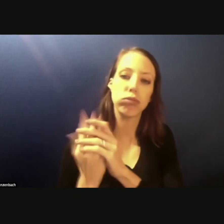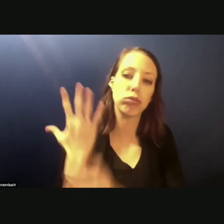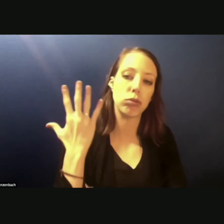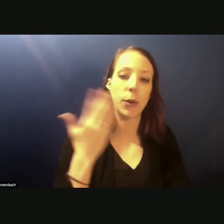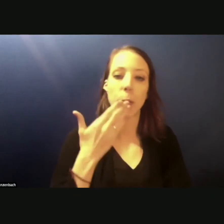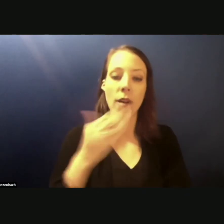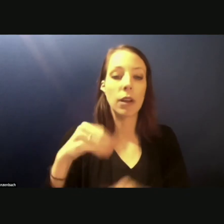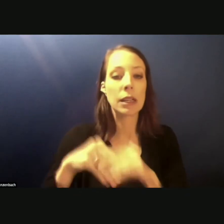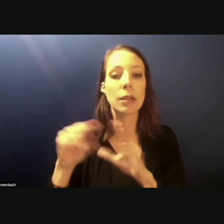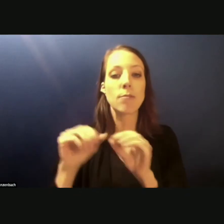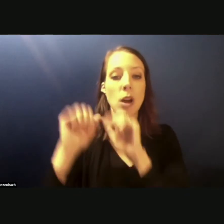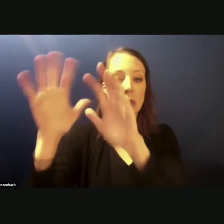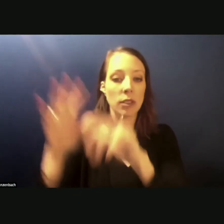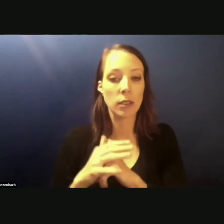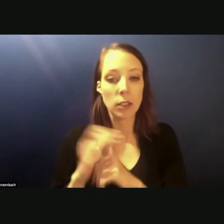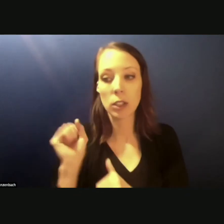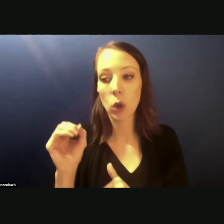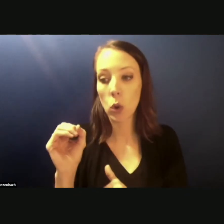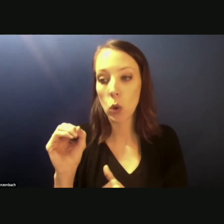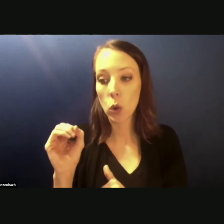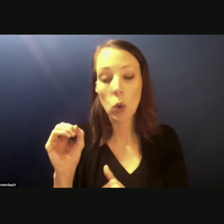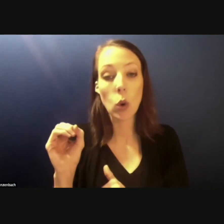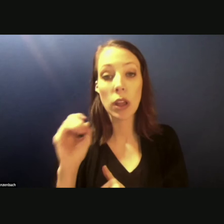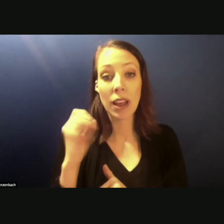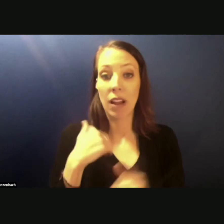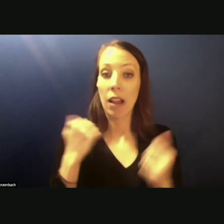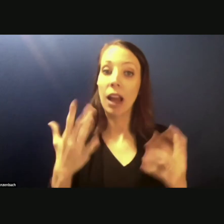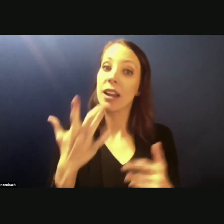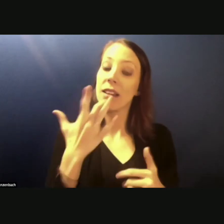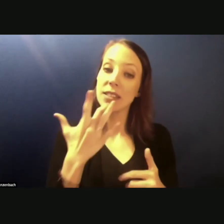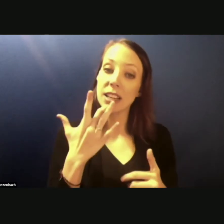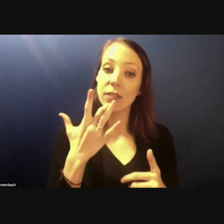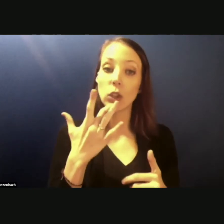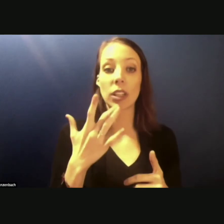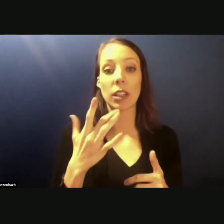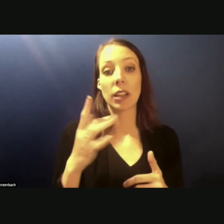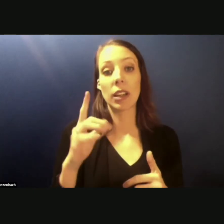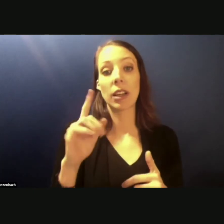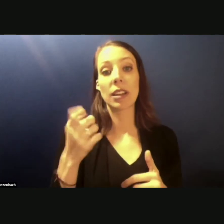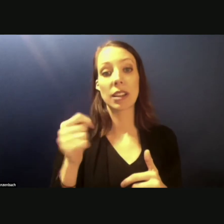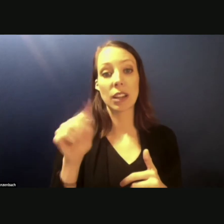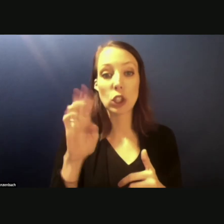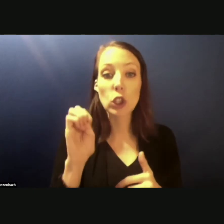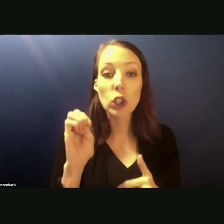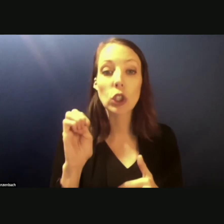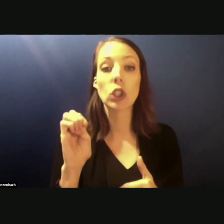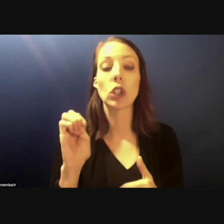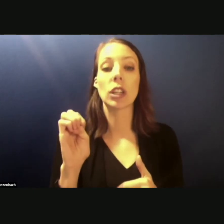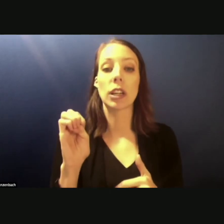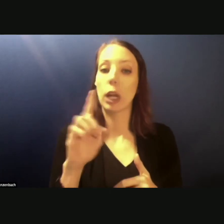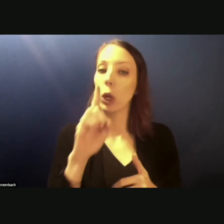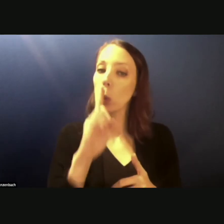Um, so they have a lot of flavor, and the texture, it holds up